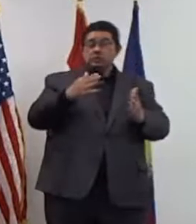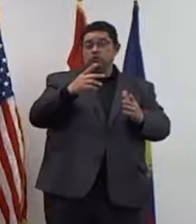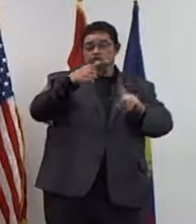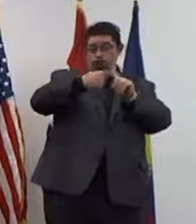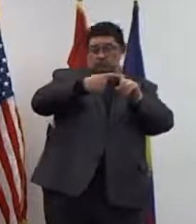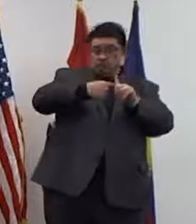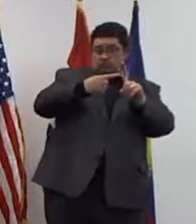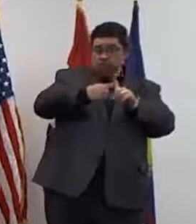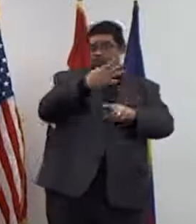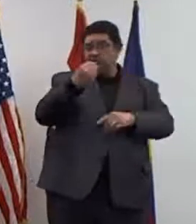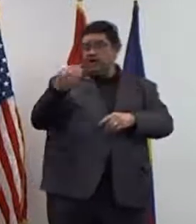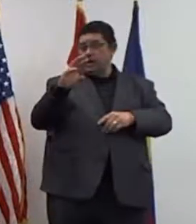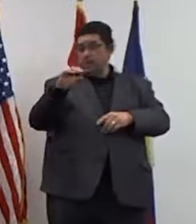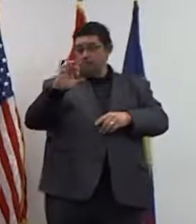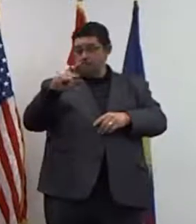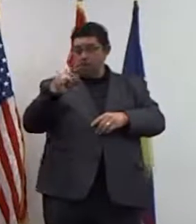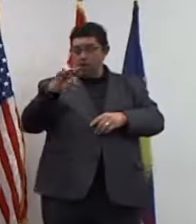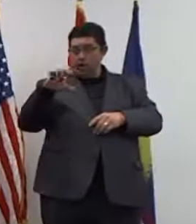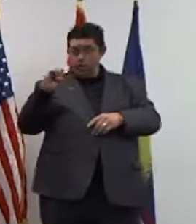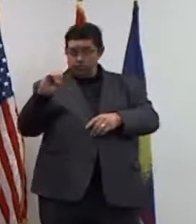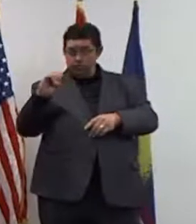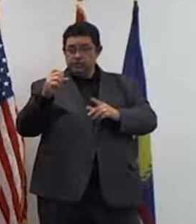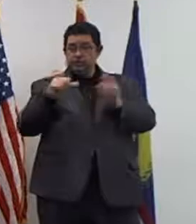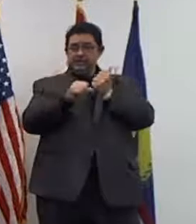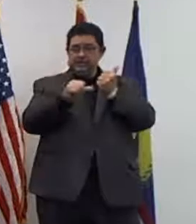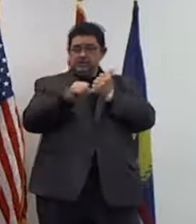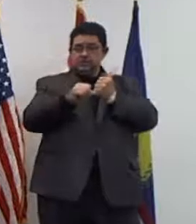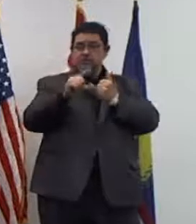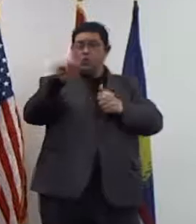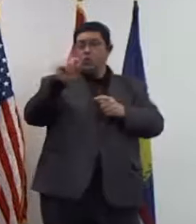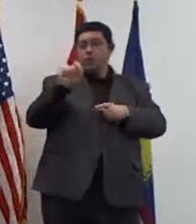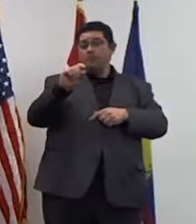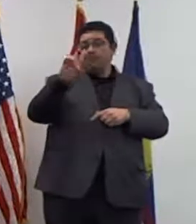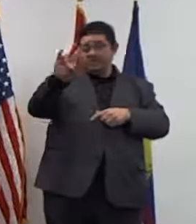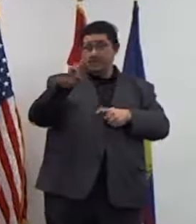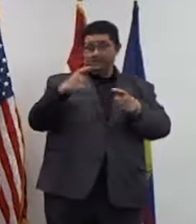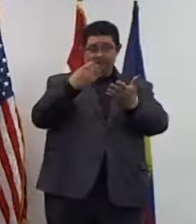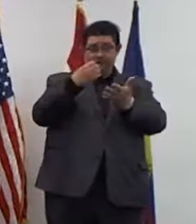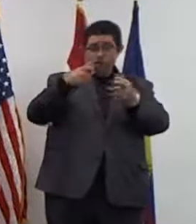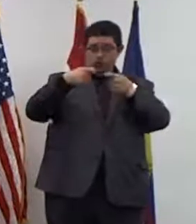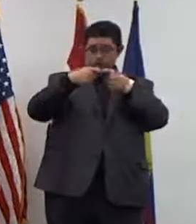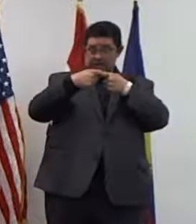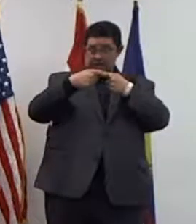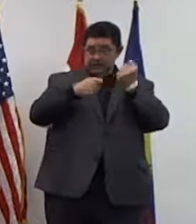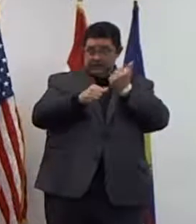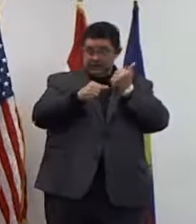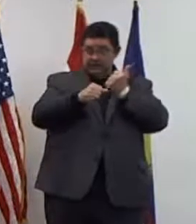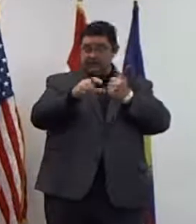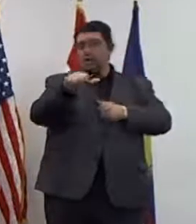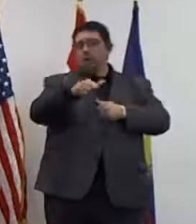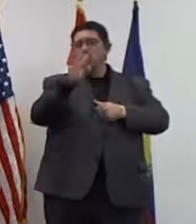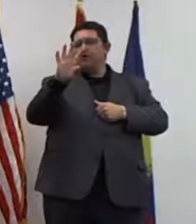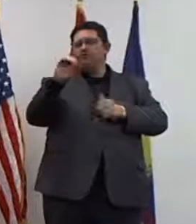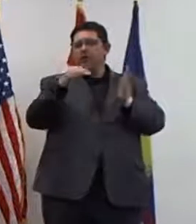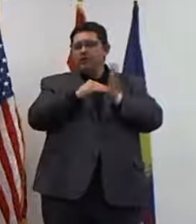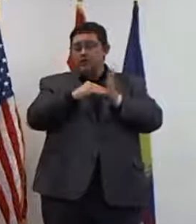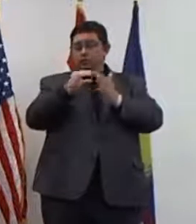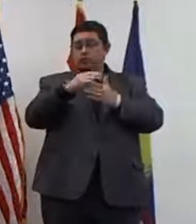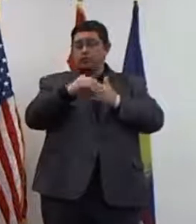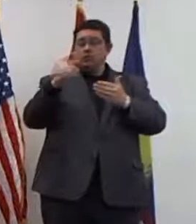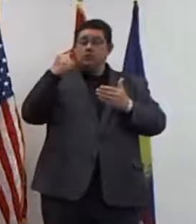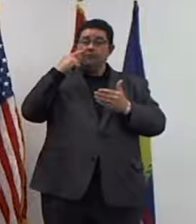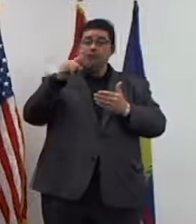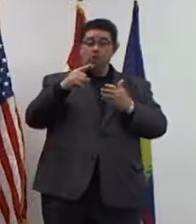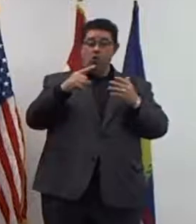assistance. $1.7 million will go to utility assistance, and another $40,000 under this program will go